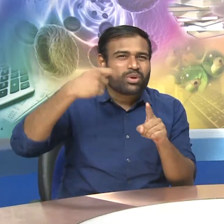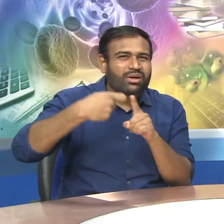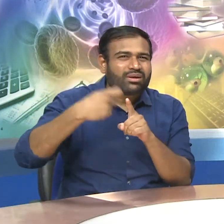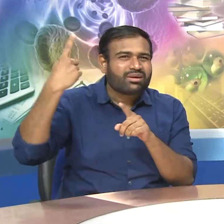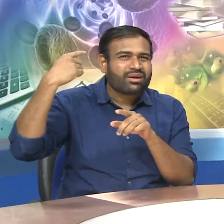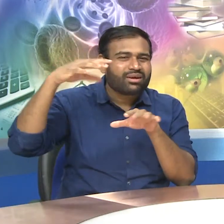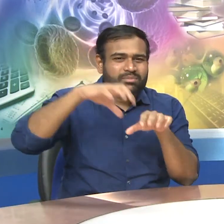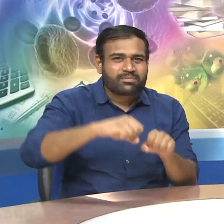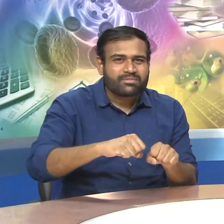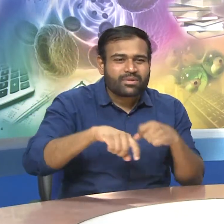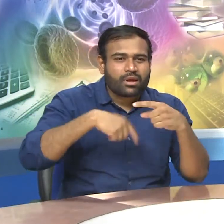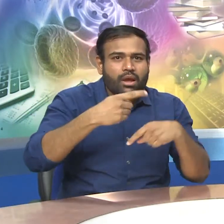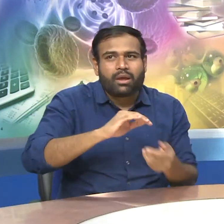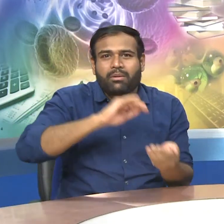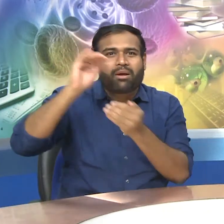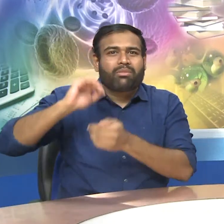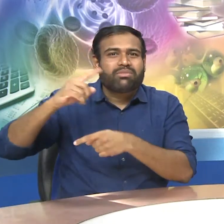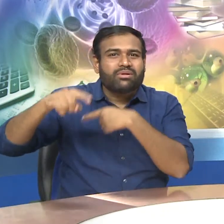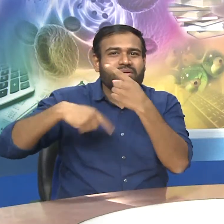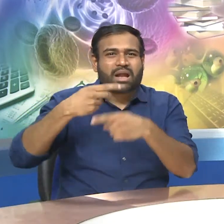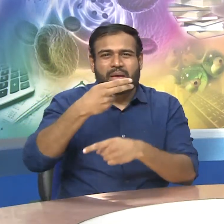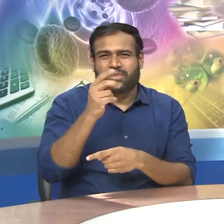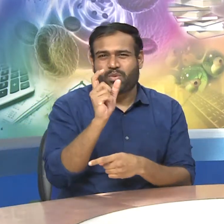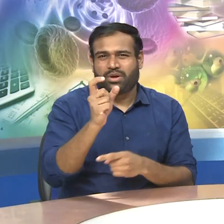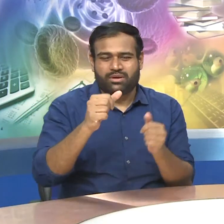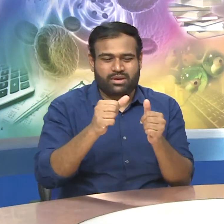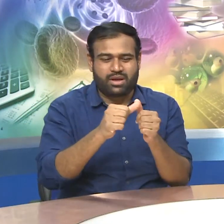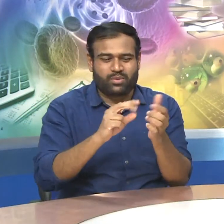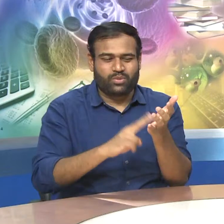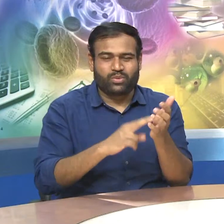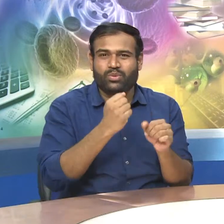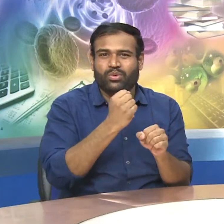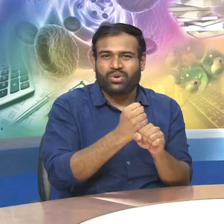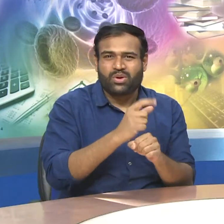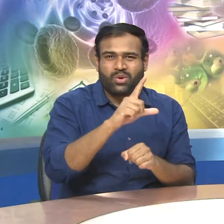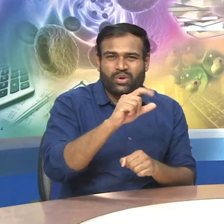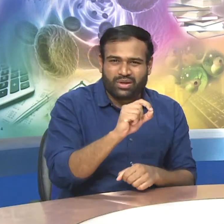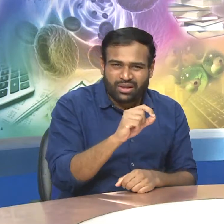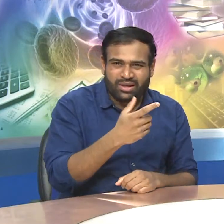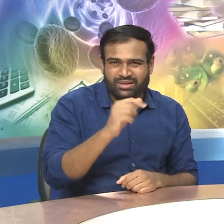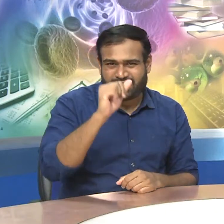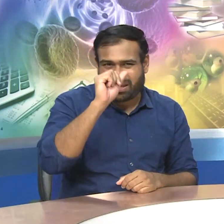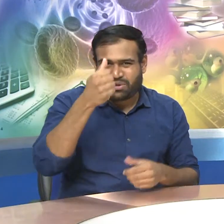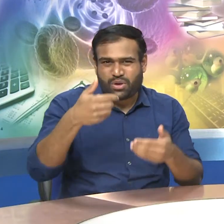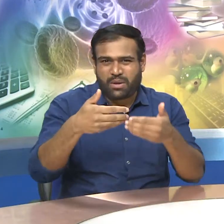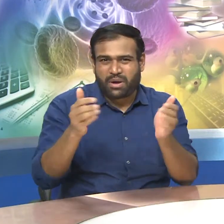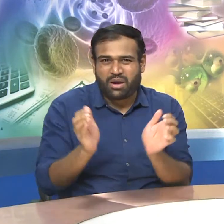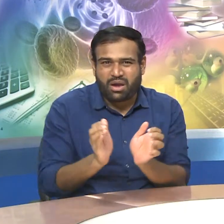community is not adequately represented in the House.